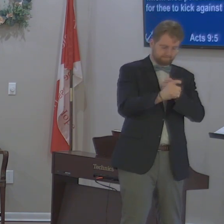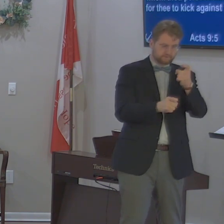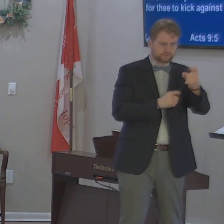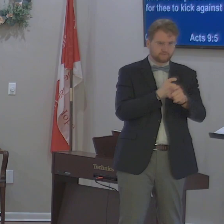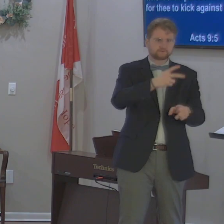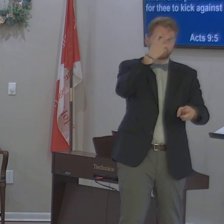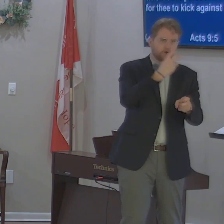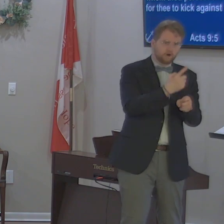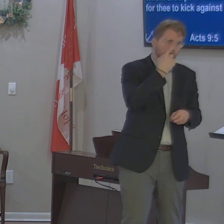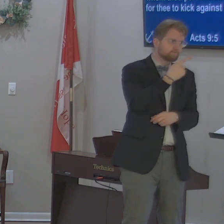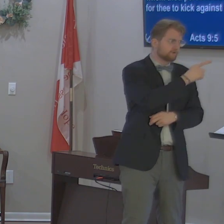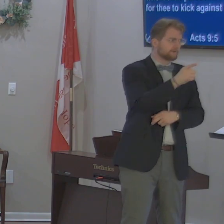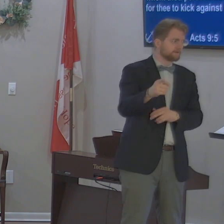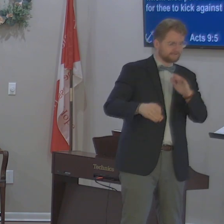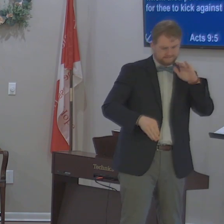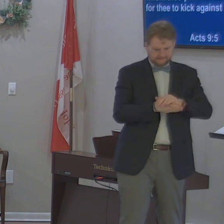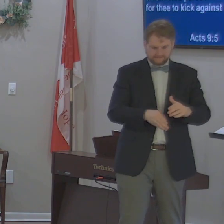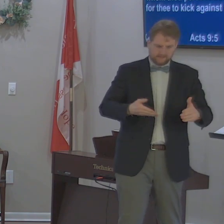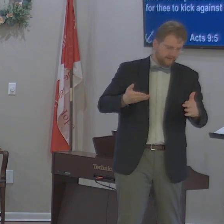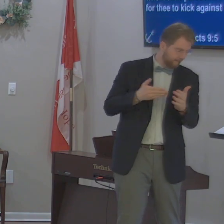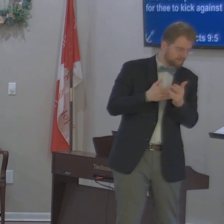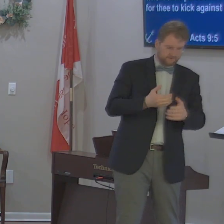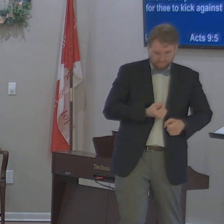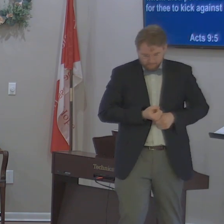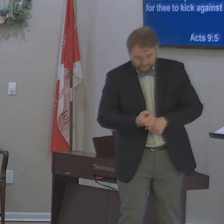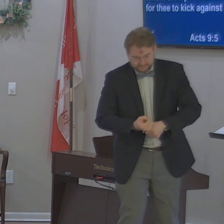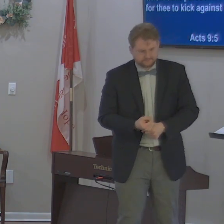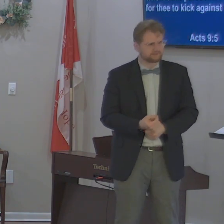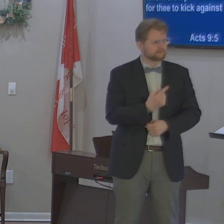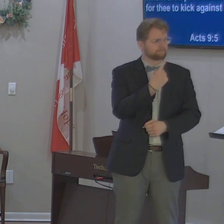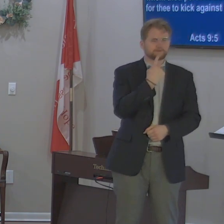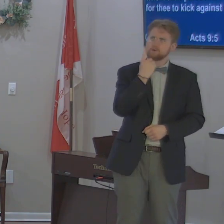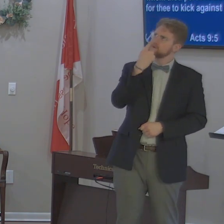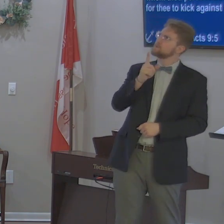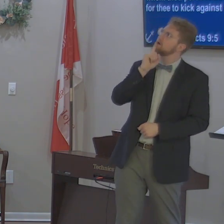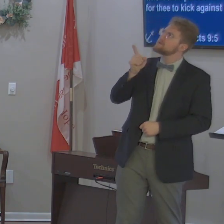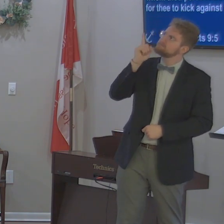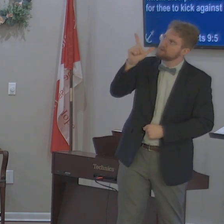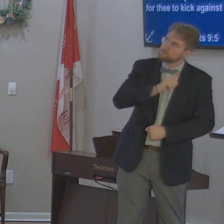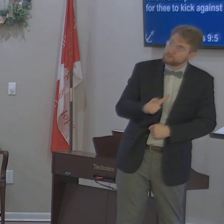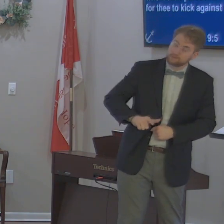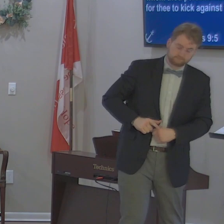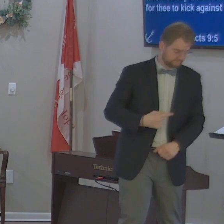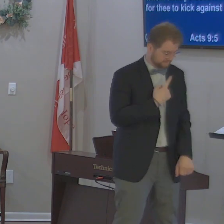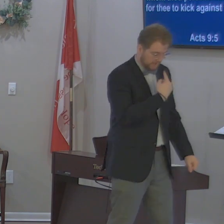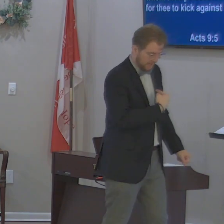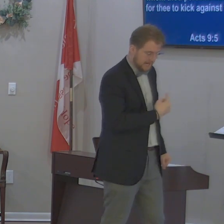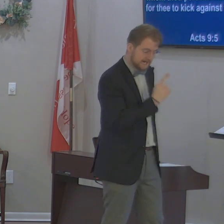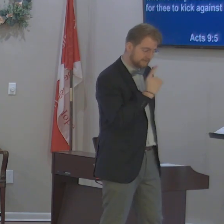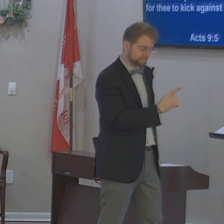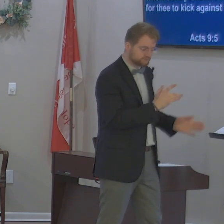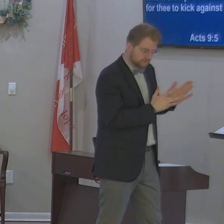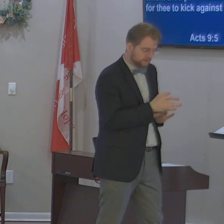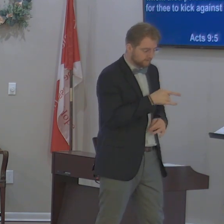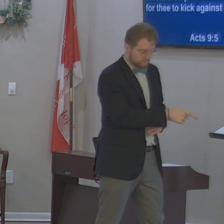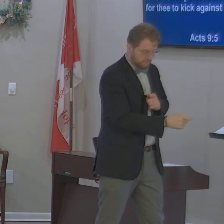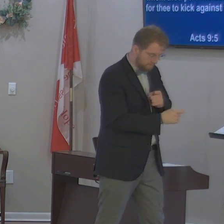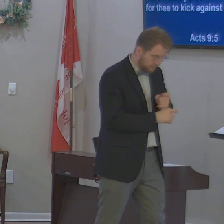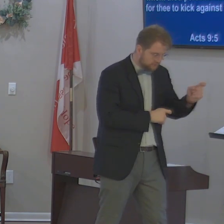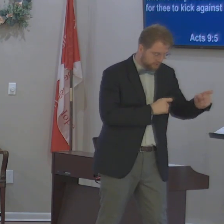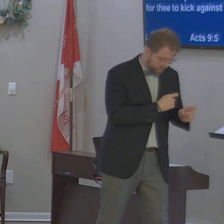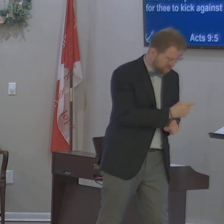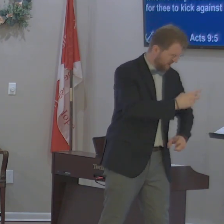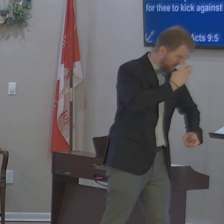To kick against the pricks. I'll read that again. And he said, "Who art thou, Lord?" And the Lord said, "I am Jesus whom thou persecutest."